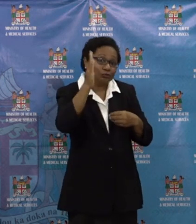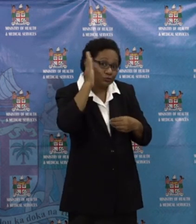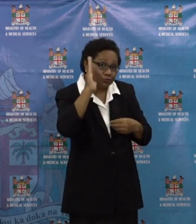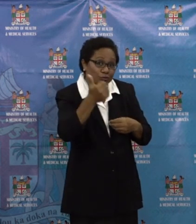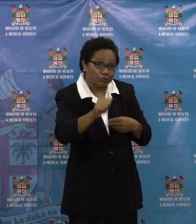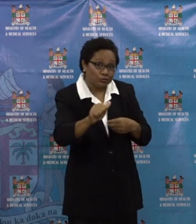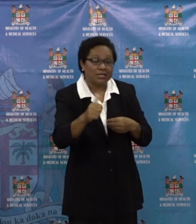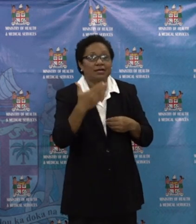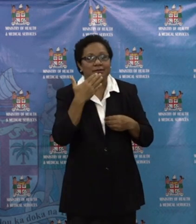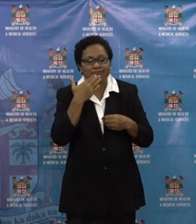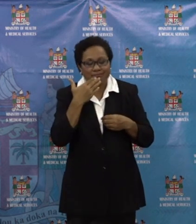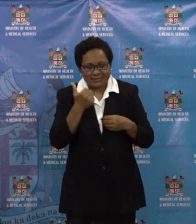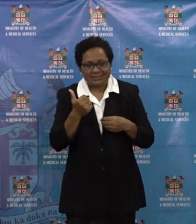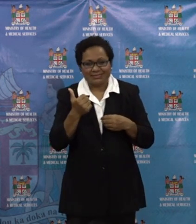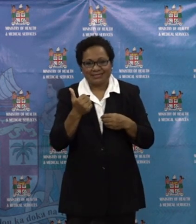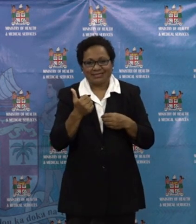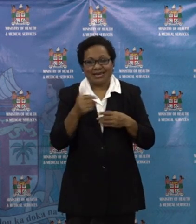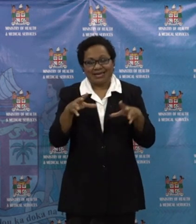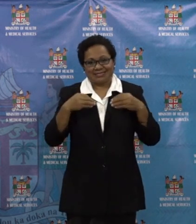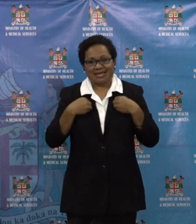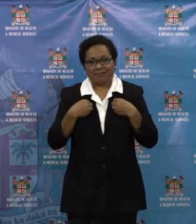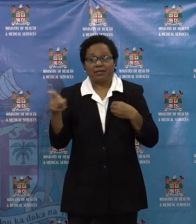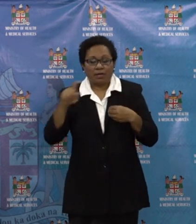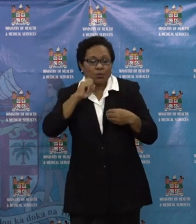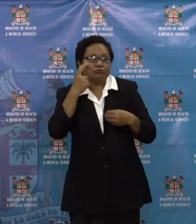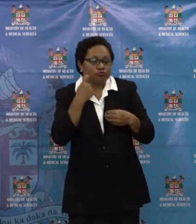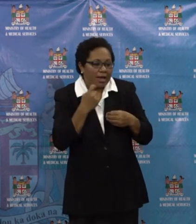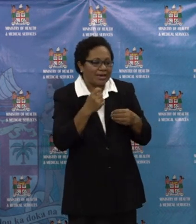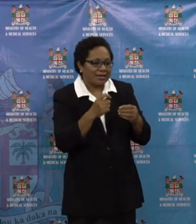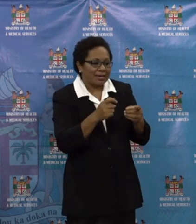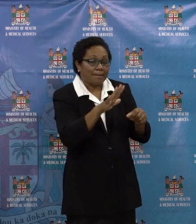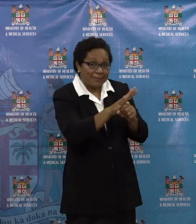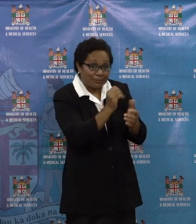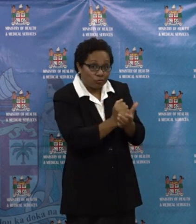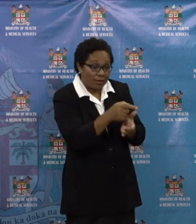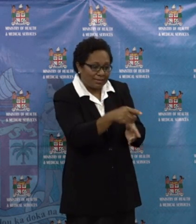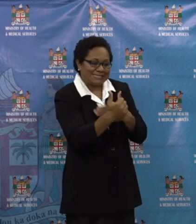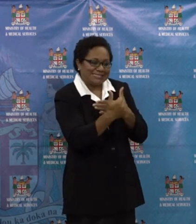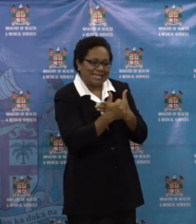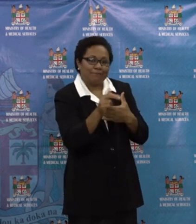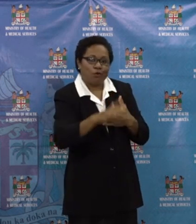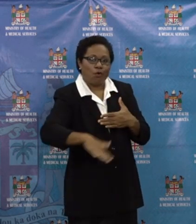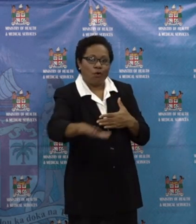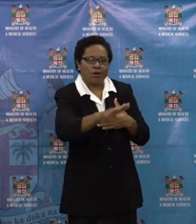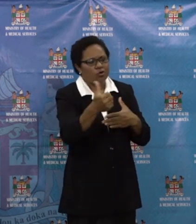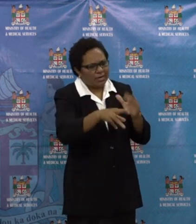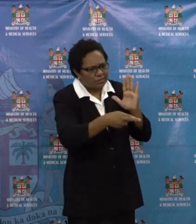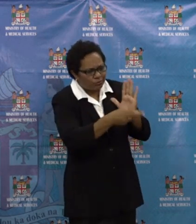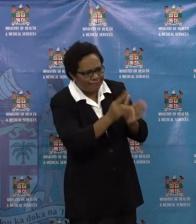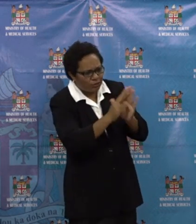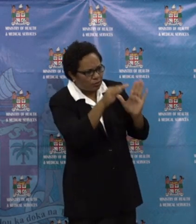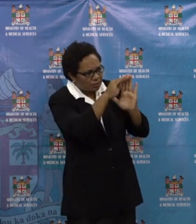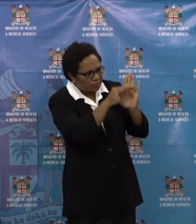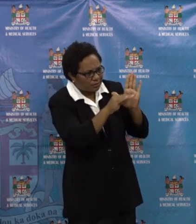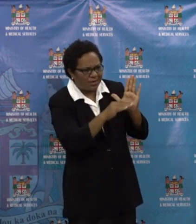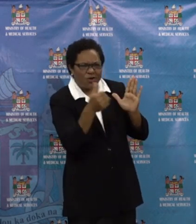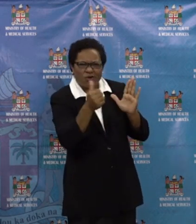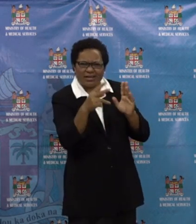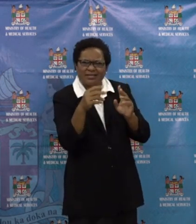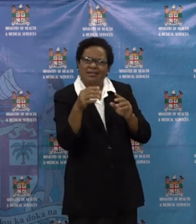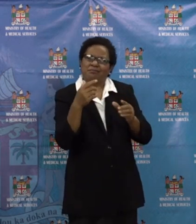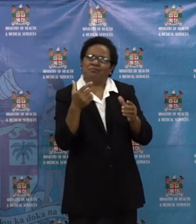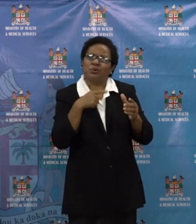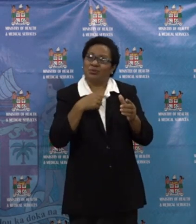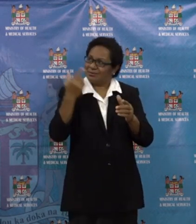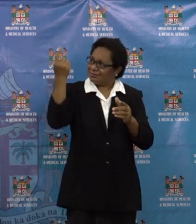as is humanly possible. We have reviewed our quarantine protocols and procedures and mitigated lessons learned from past